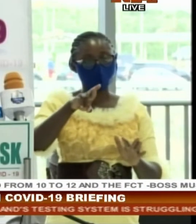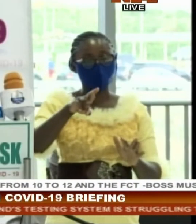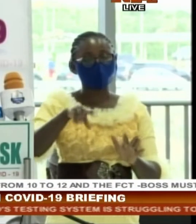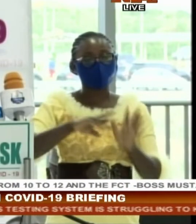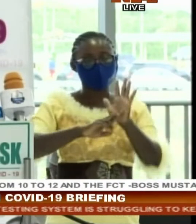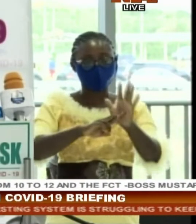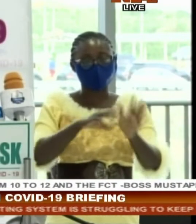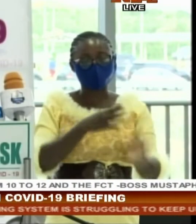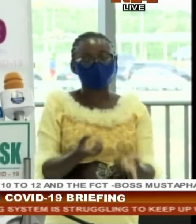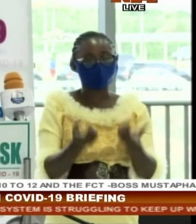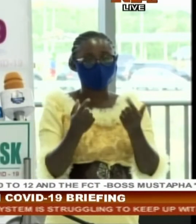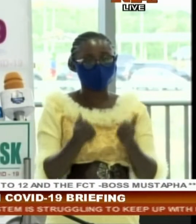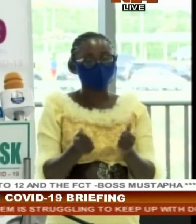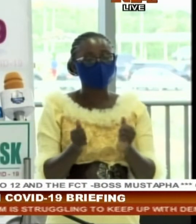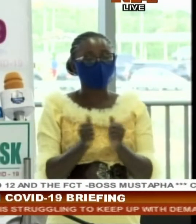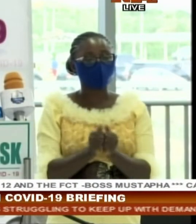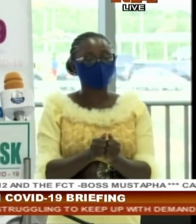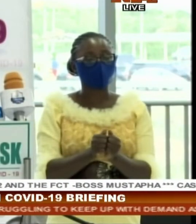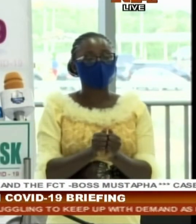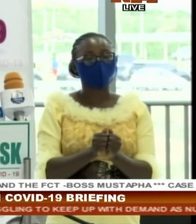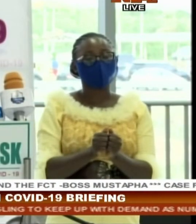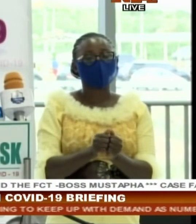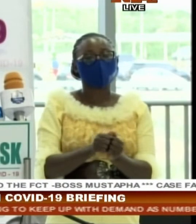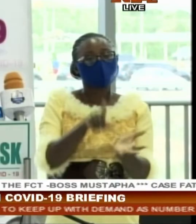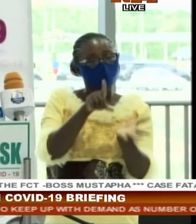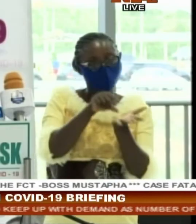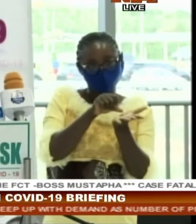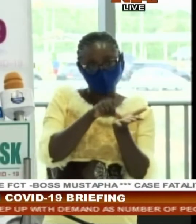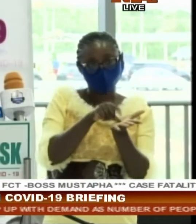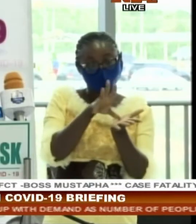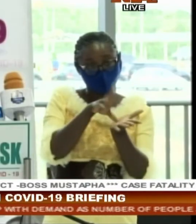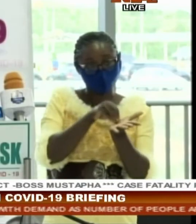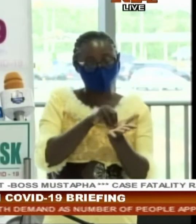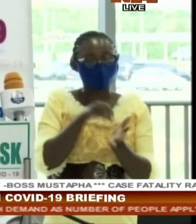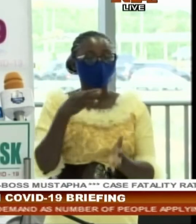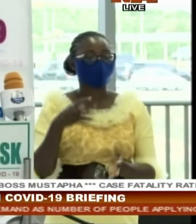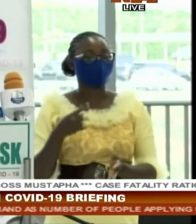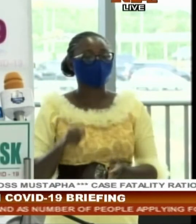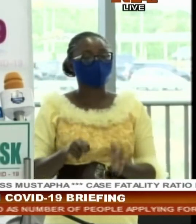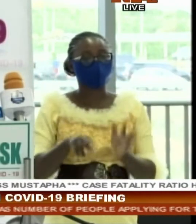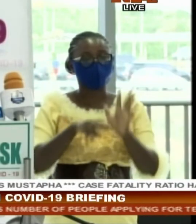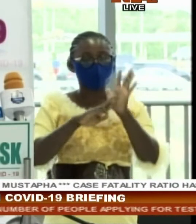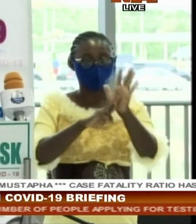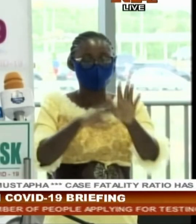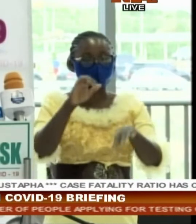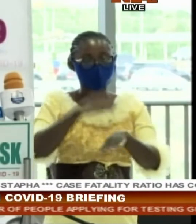along an electronic or hard copy of the result for presentation at the airport.